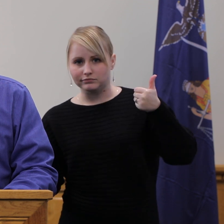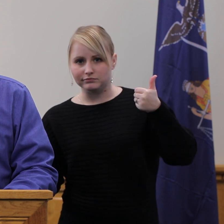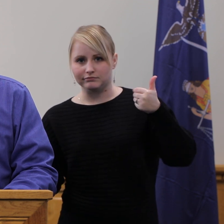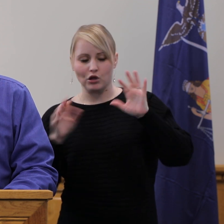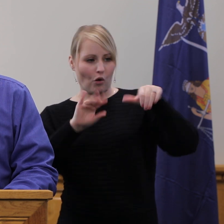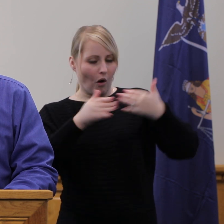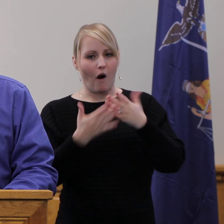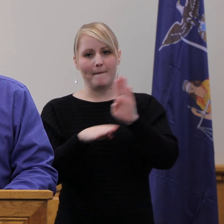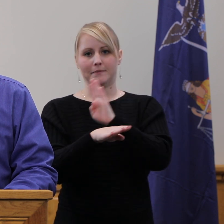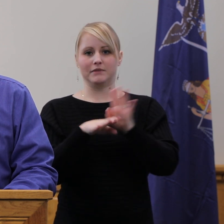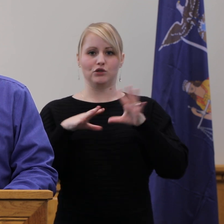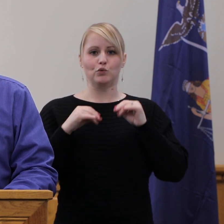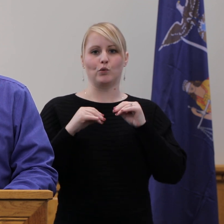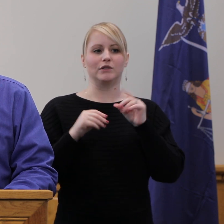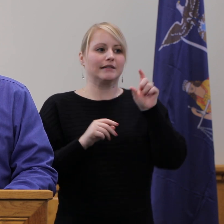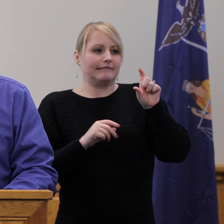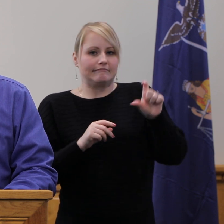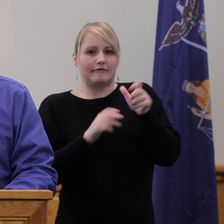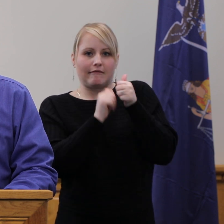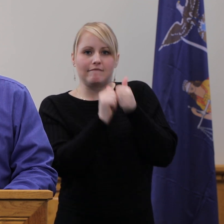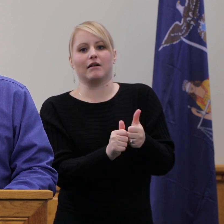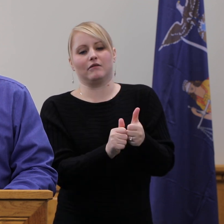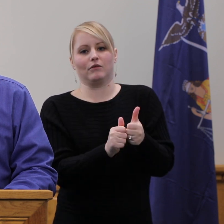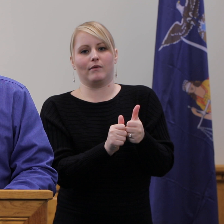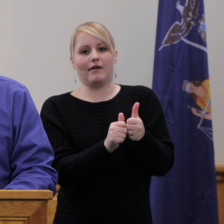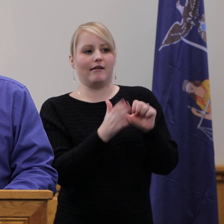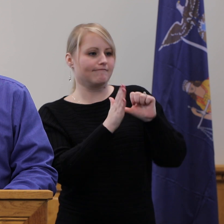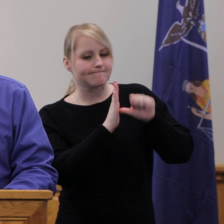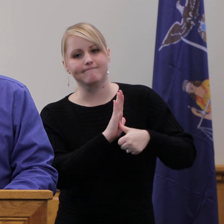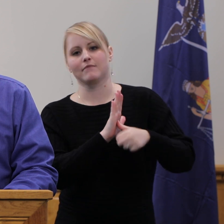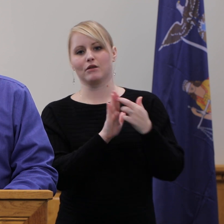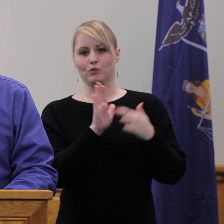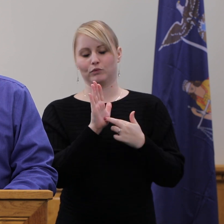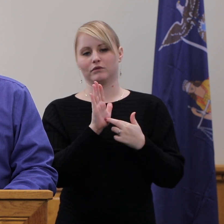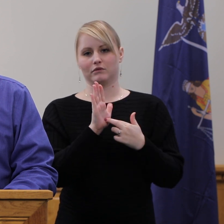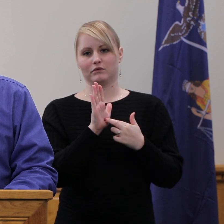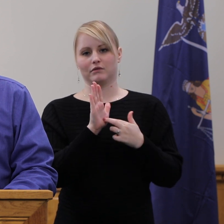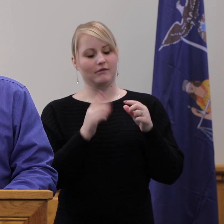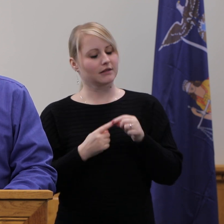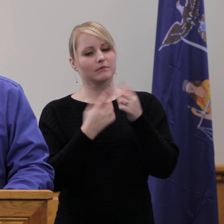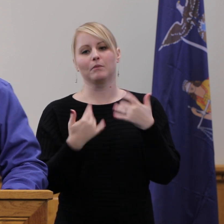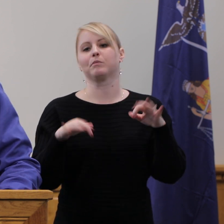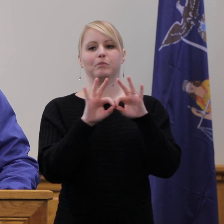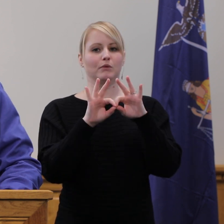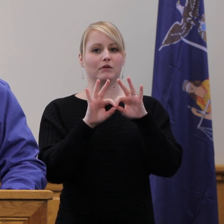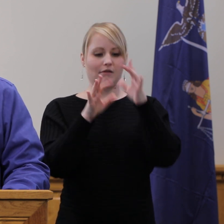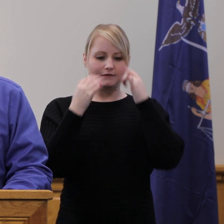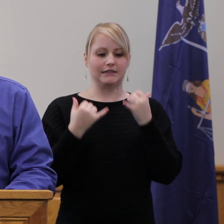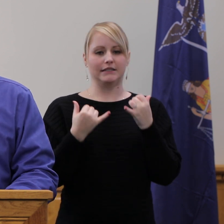All business owners need to be following these rules and enforcing them with their customers. This is especially important in light of